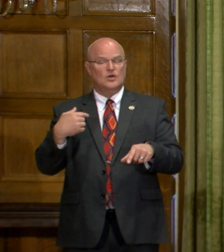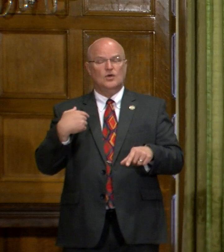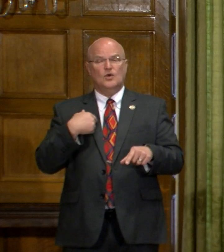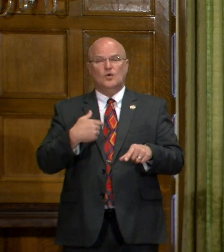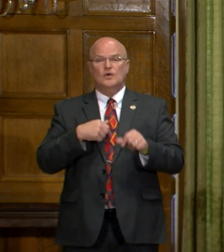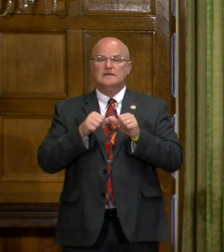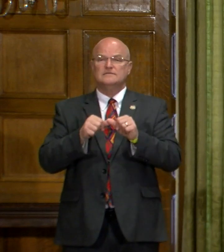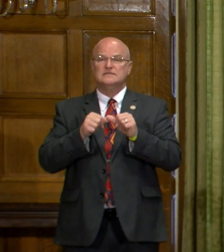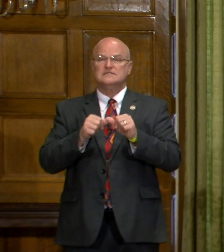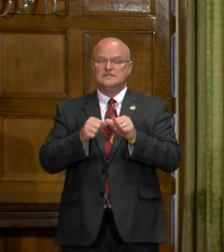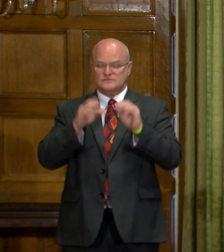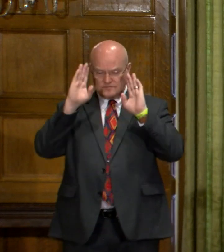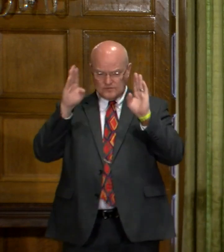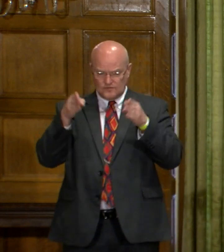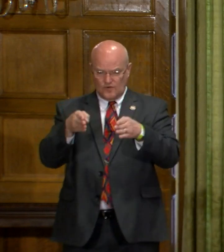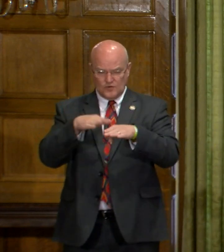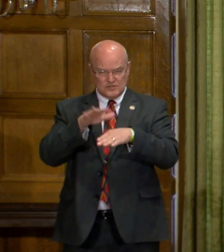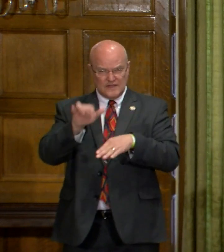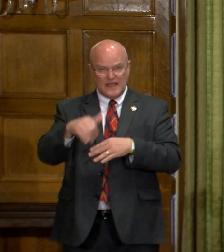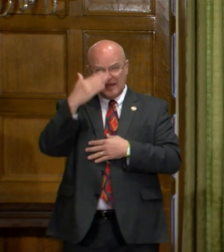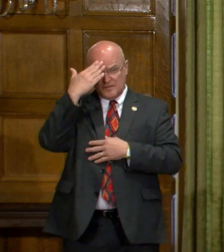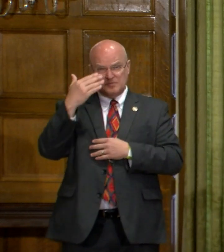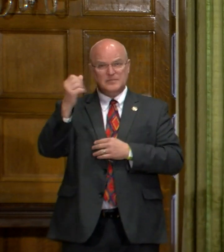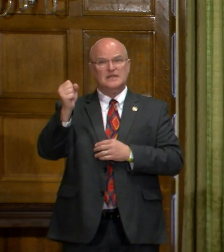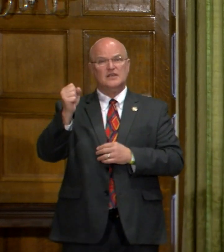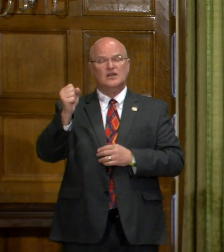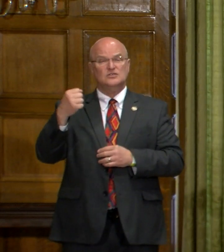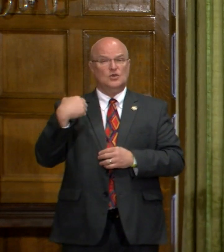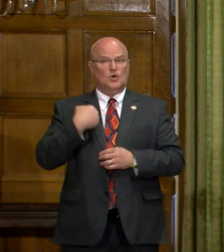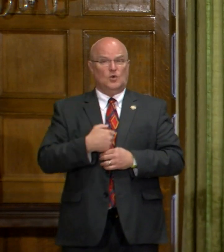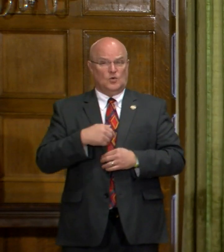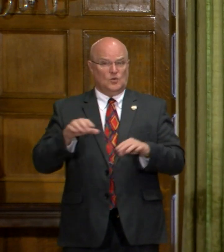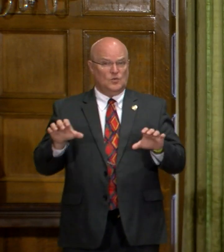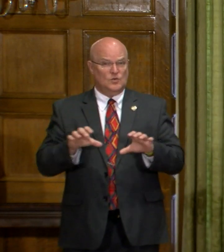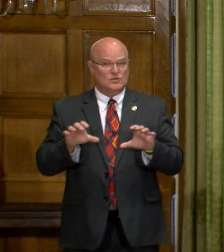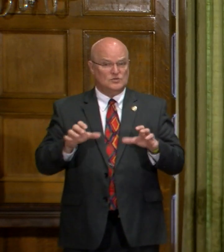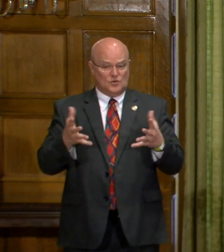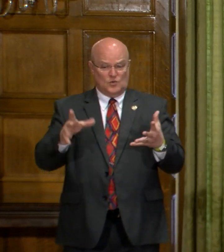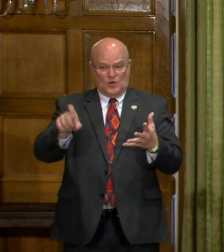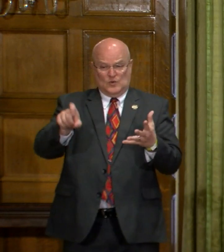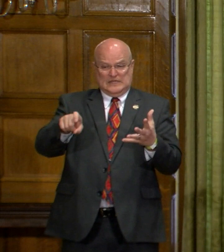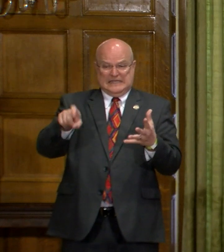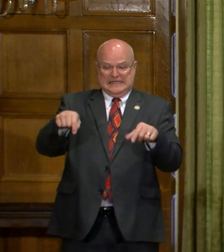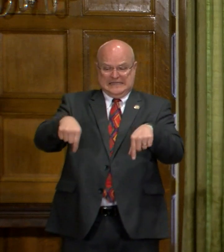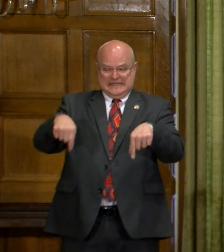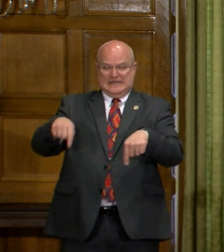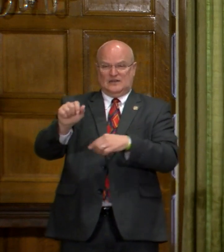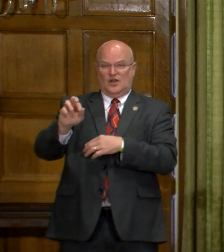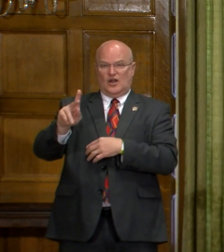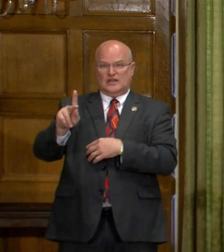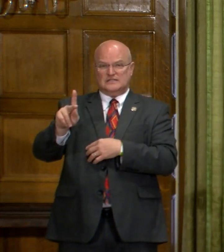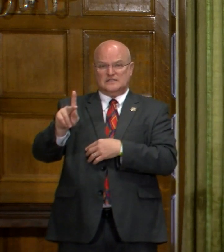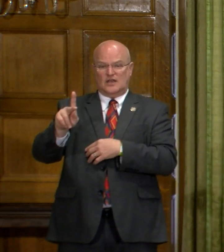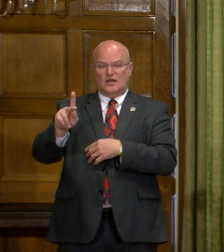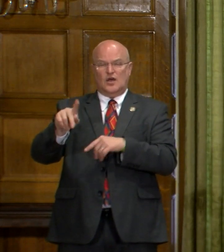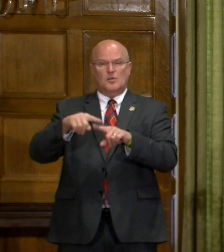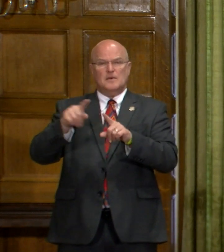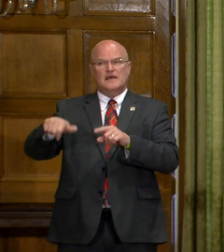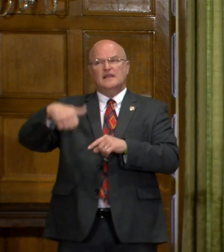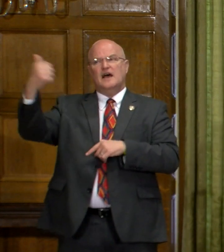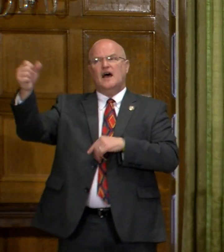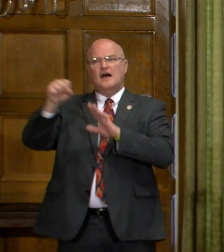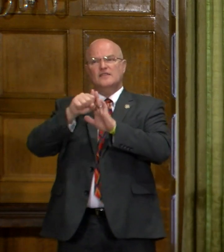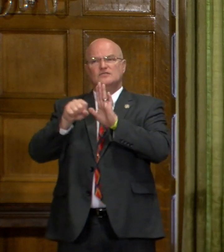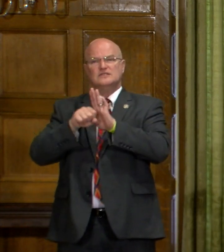We've continued to focus on that because we're doing what we need to do in Arkansas, but our surrounding